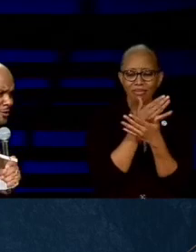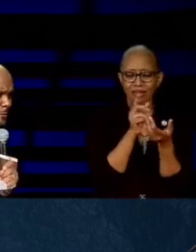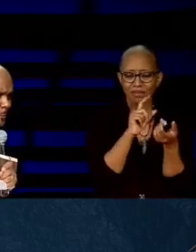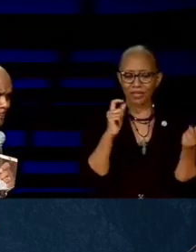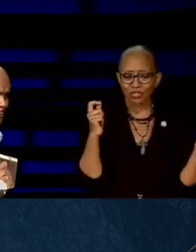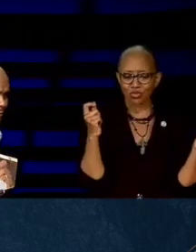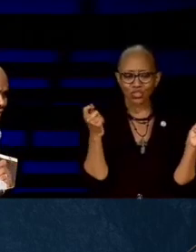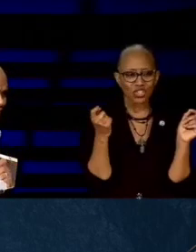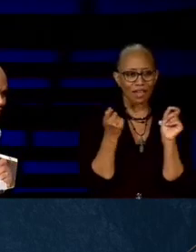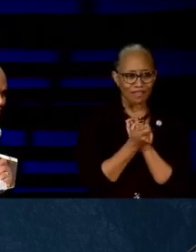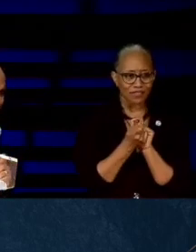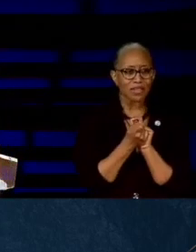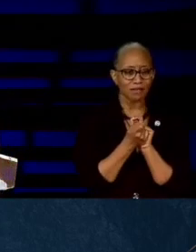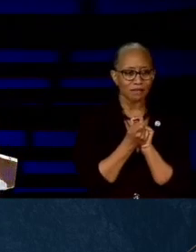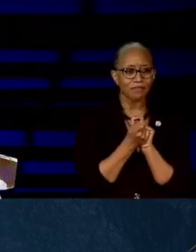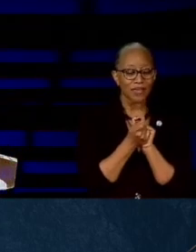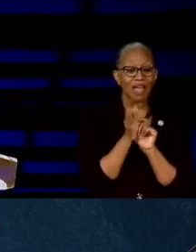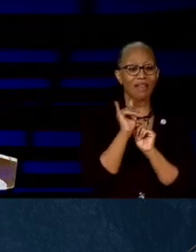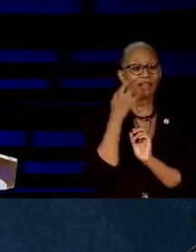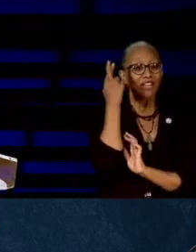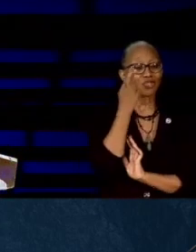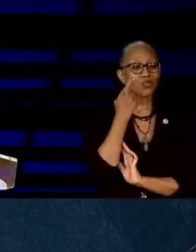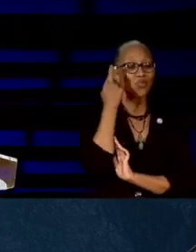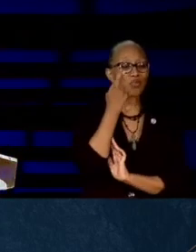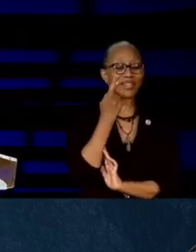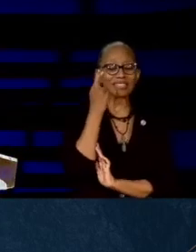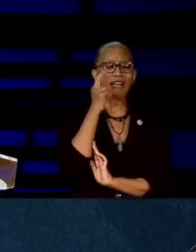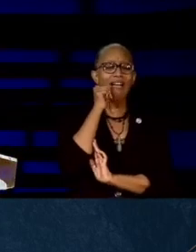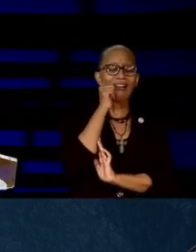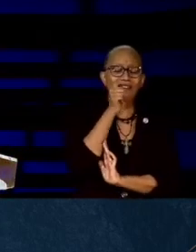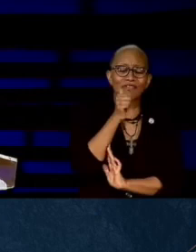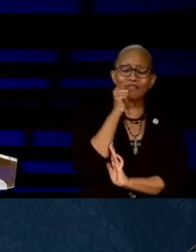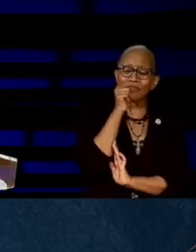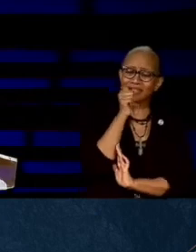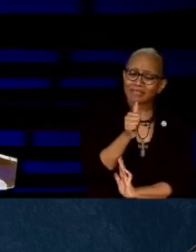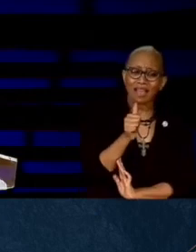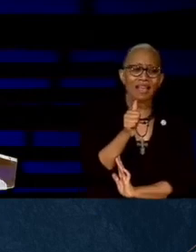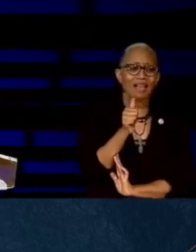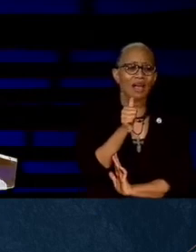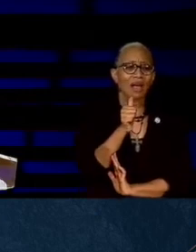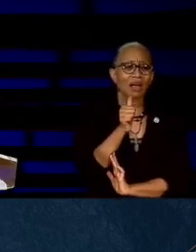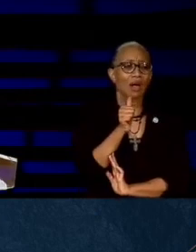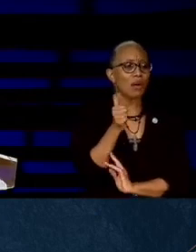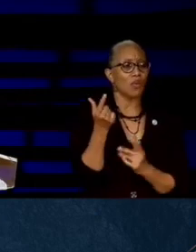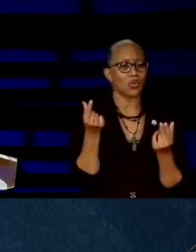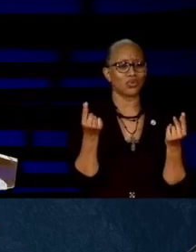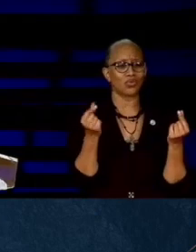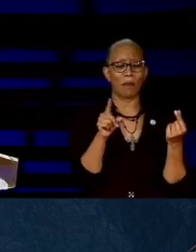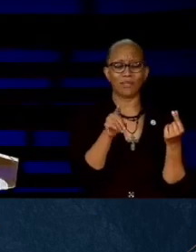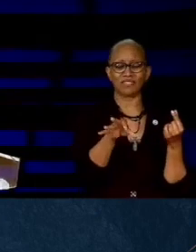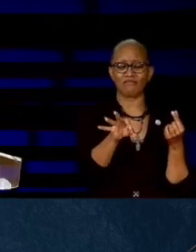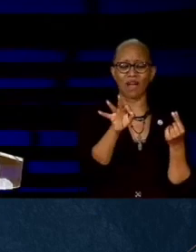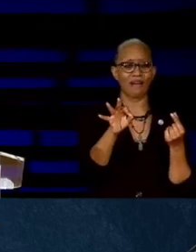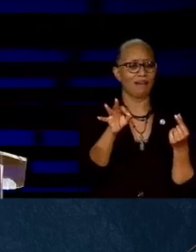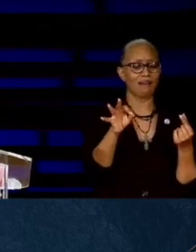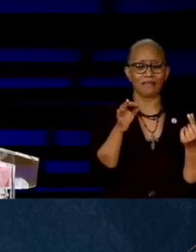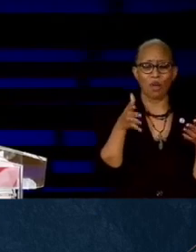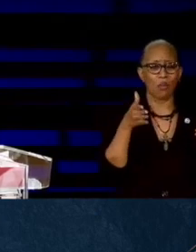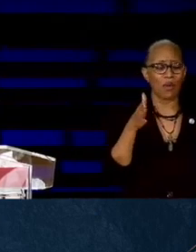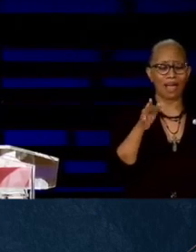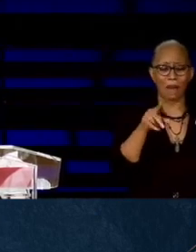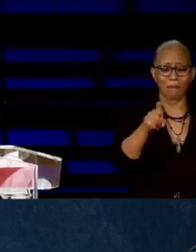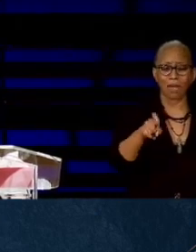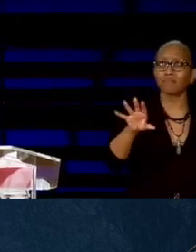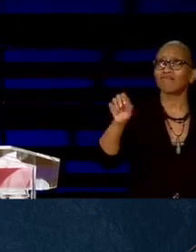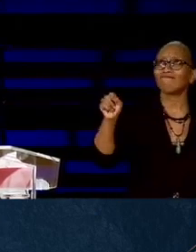shift. This is why every day of my life, I have to find a way to